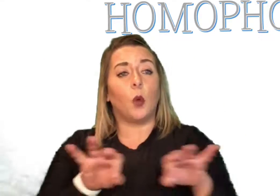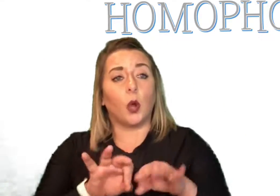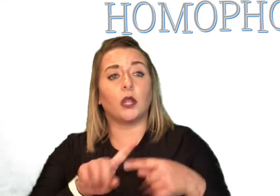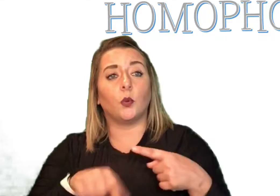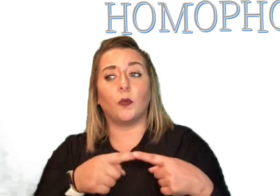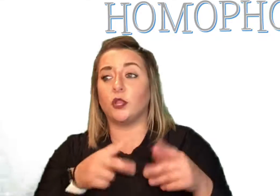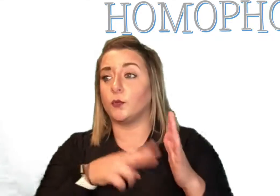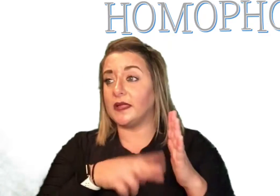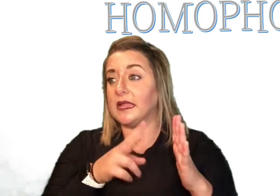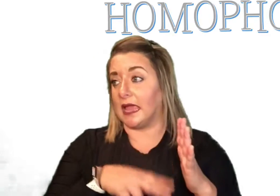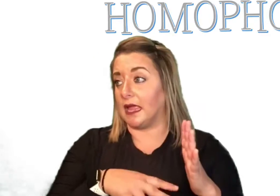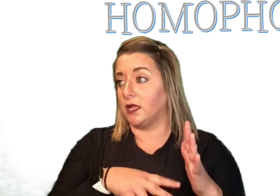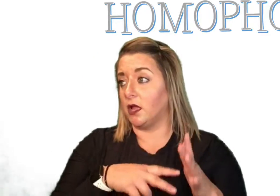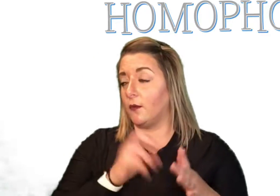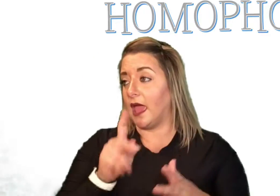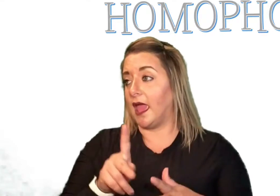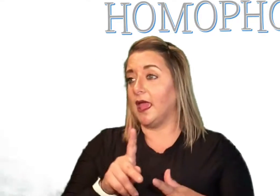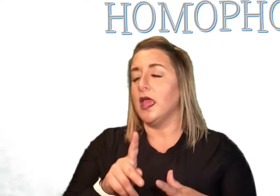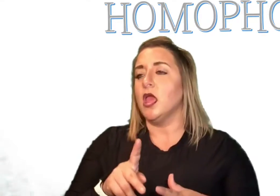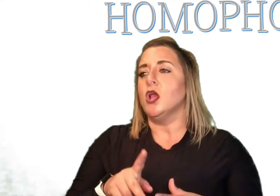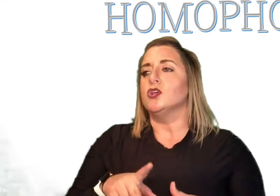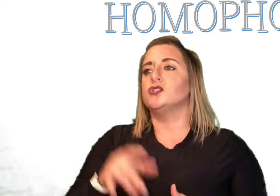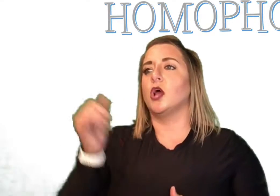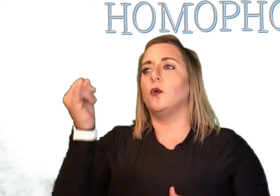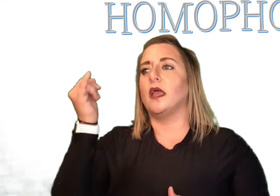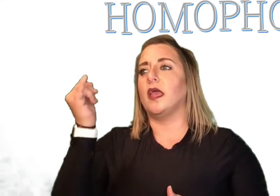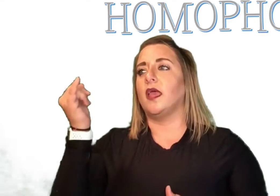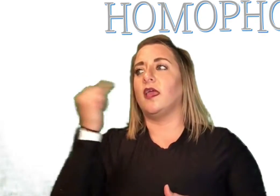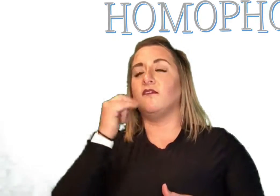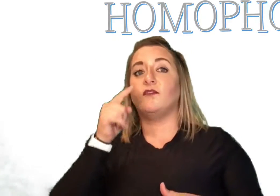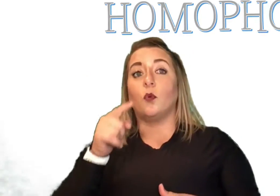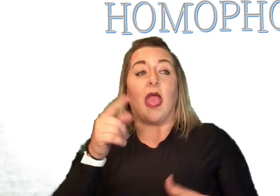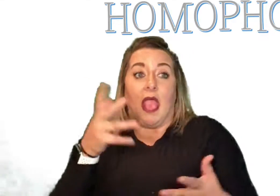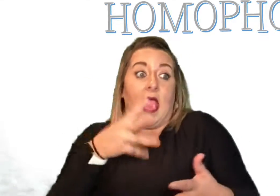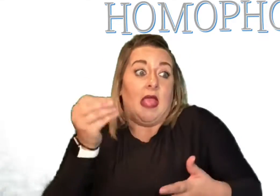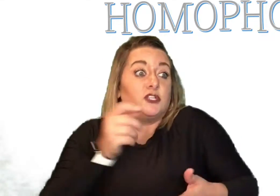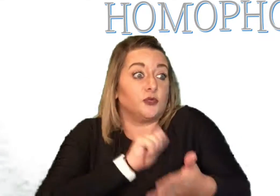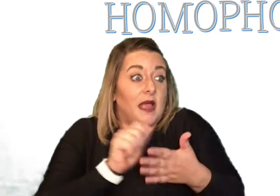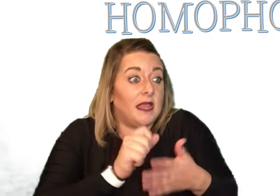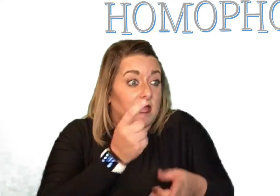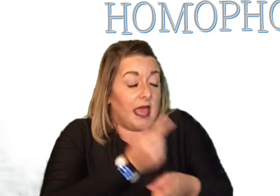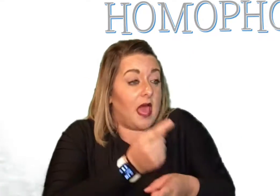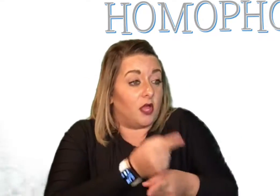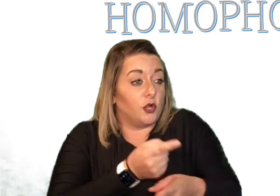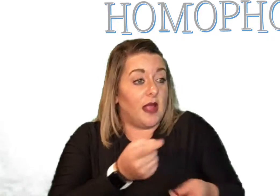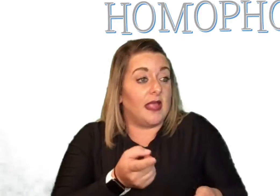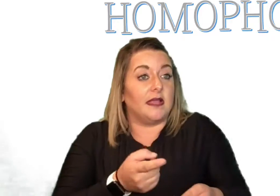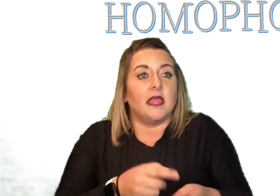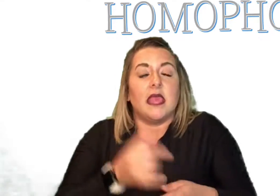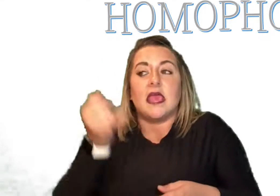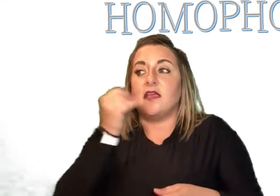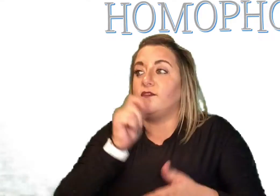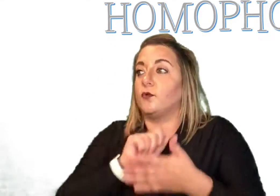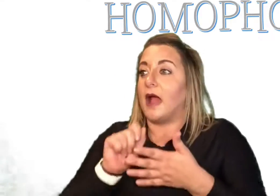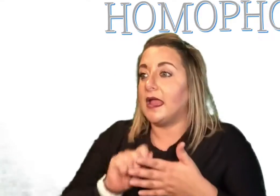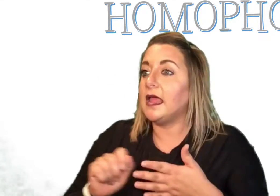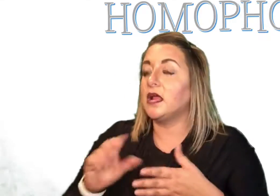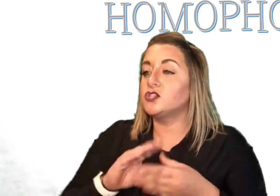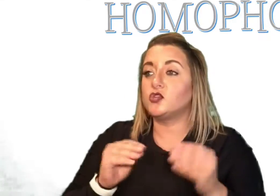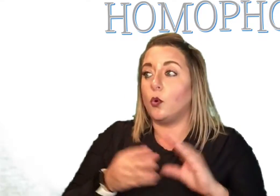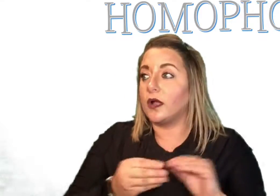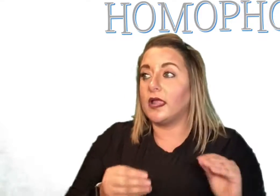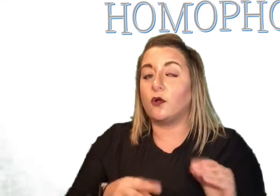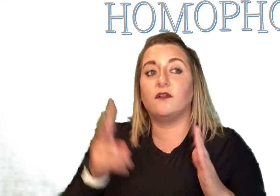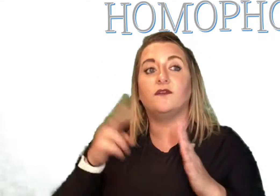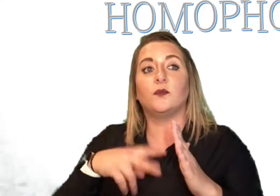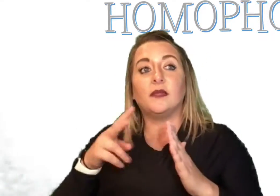Because it's important when you're reading, okay? So you're writing, yeah, you're right. If you're writing